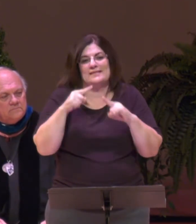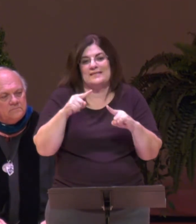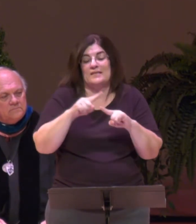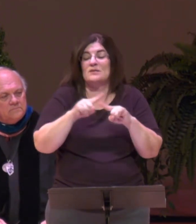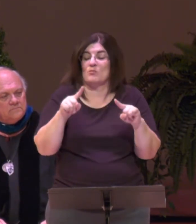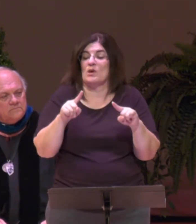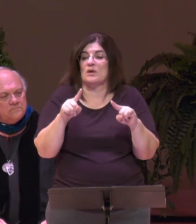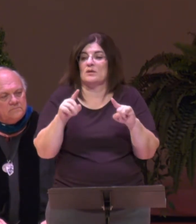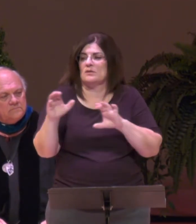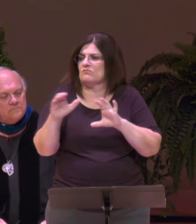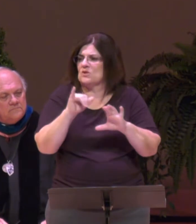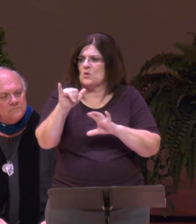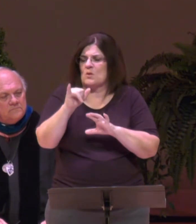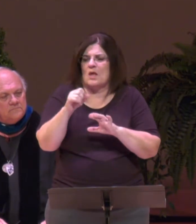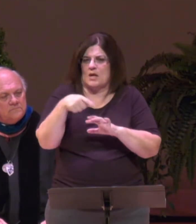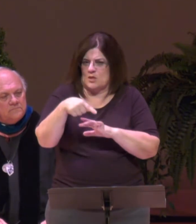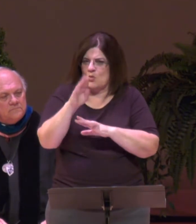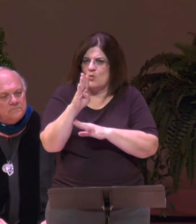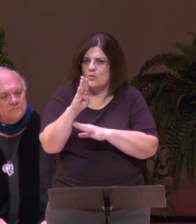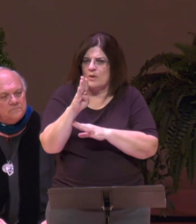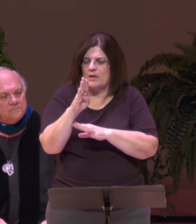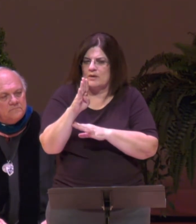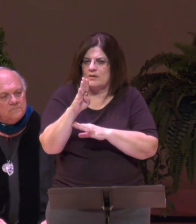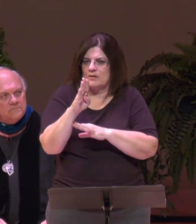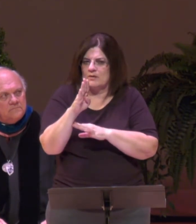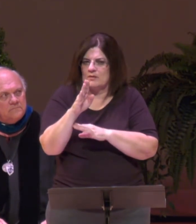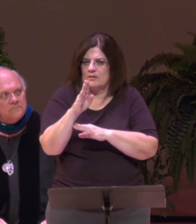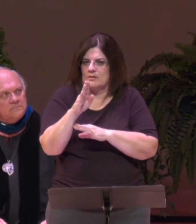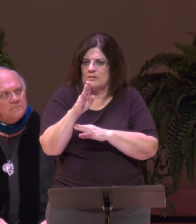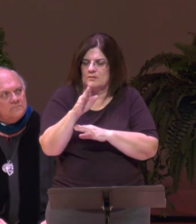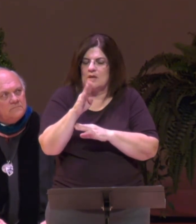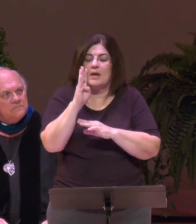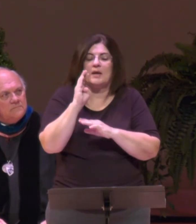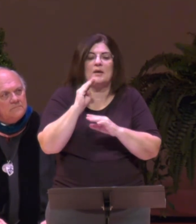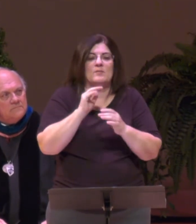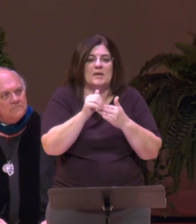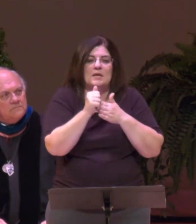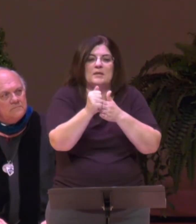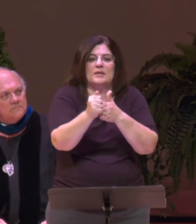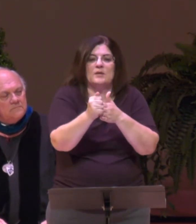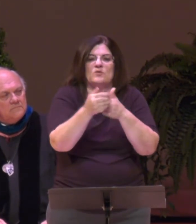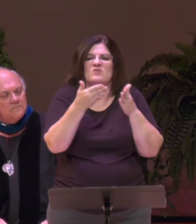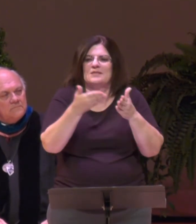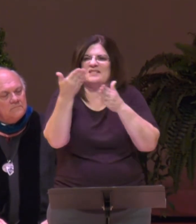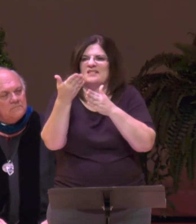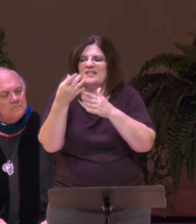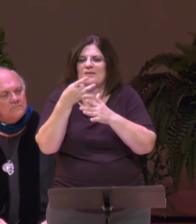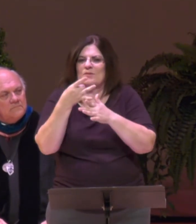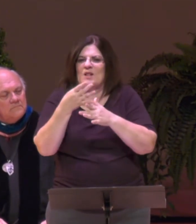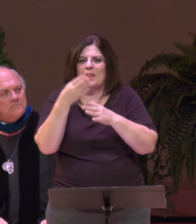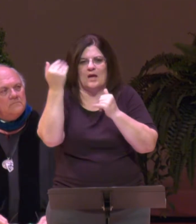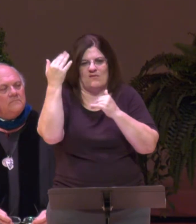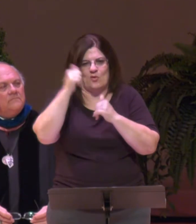quarterback. Be that leader running to give the light of hope to others.